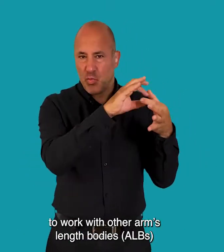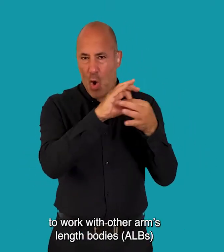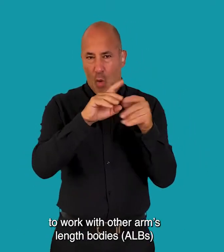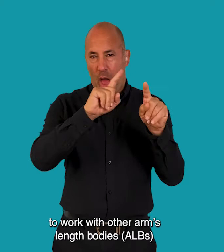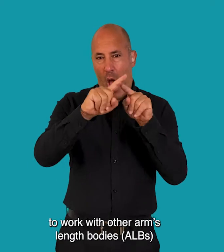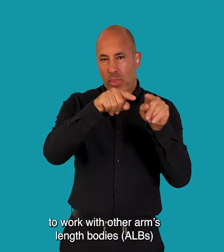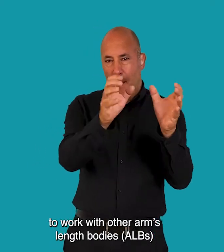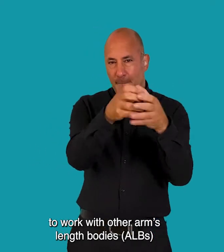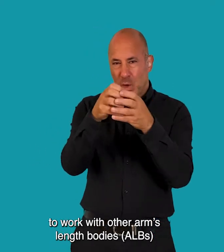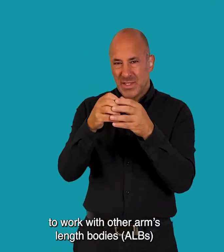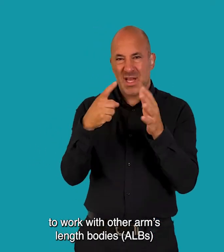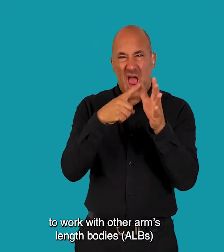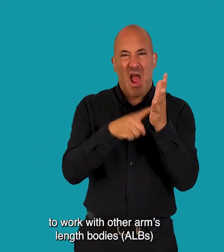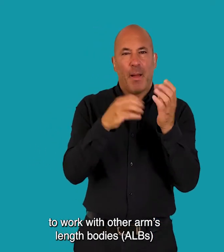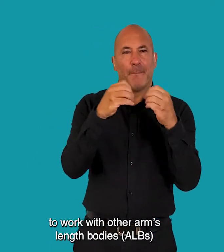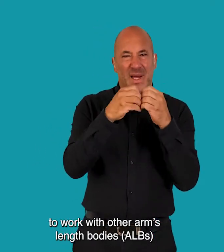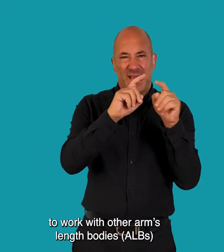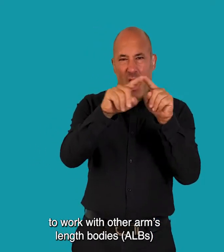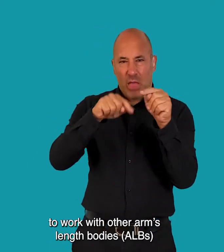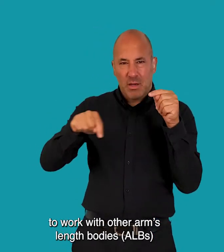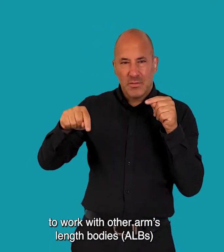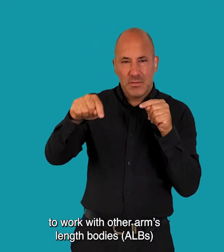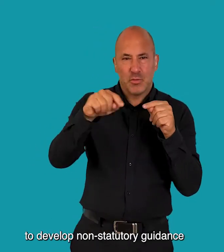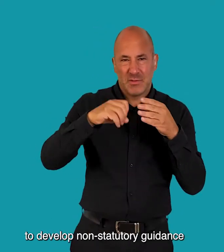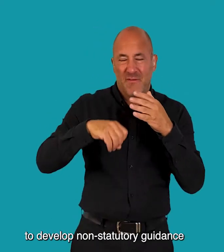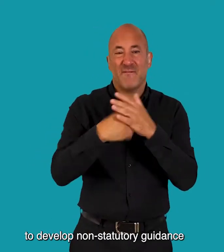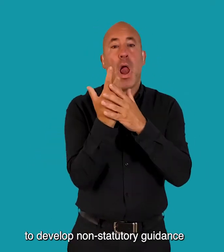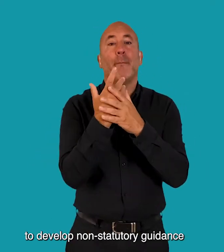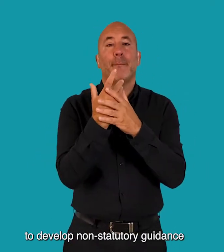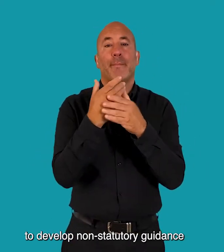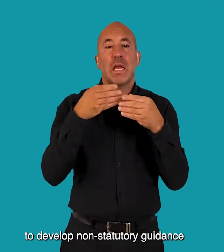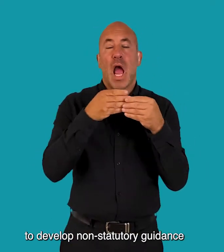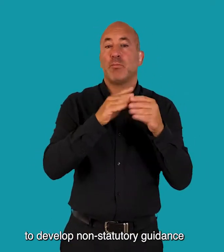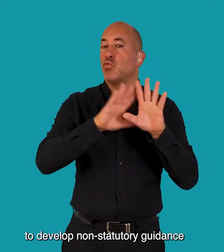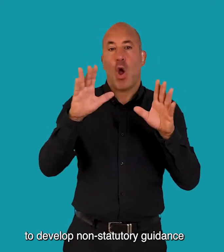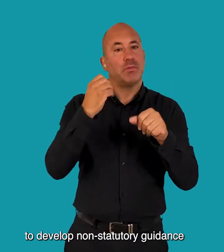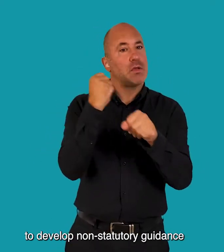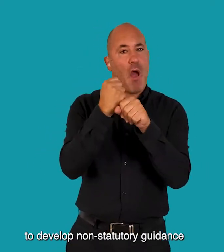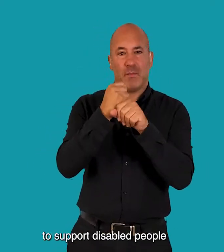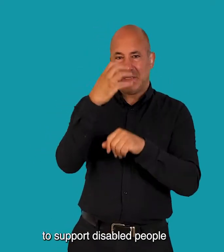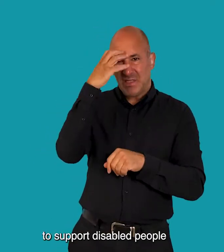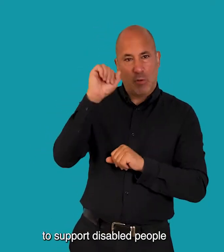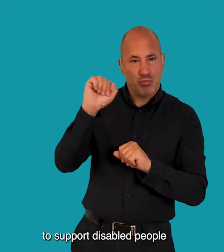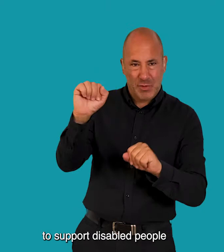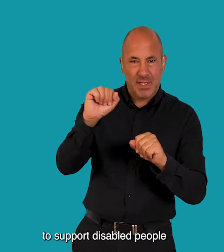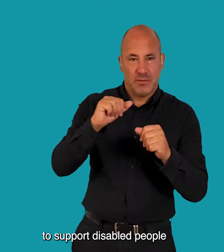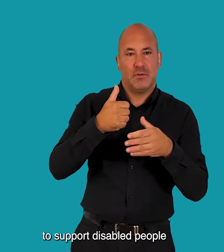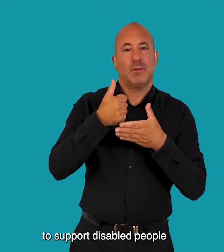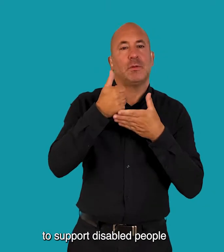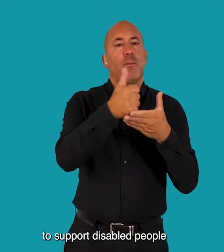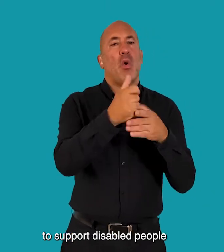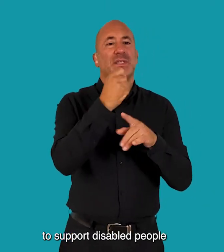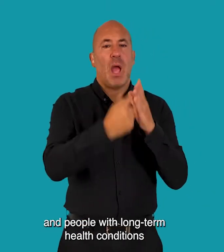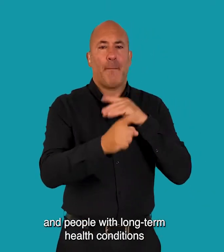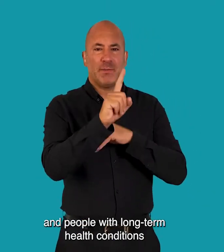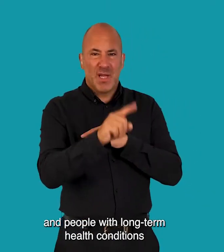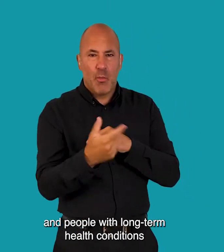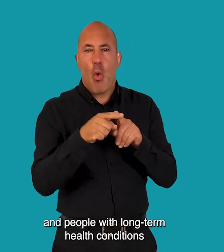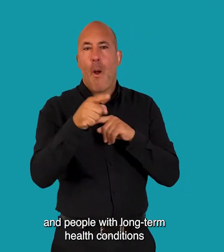other arm's-length bodies, ALBs, to develop non-statutory guidance to support disabled people and people with long-term